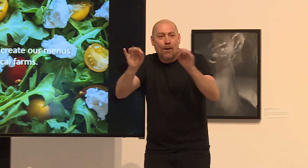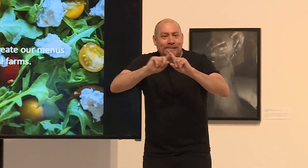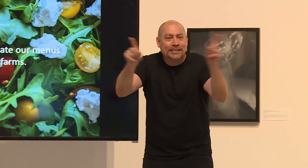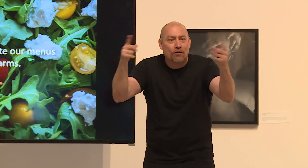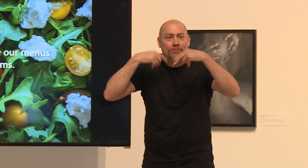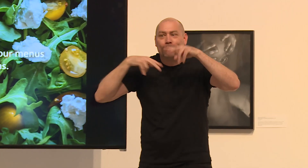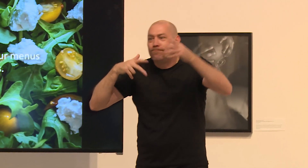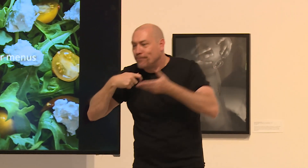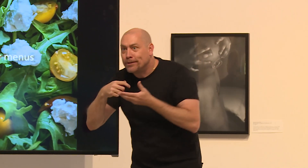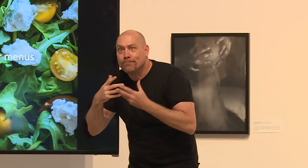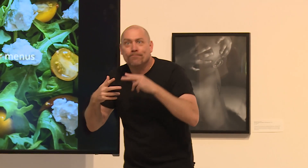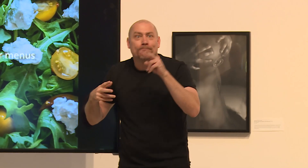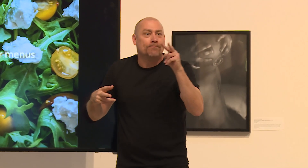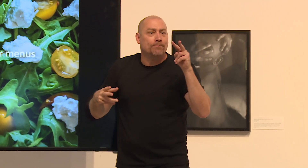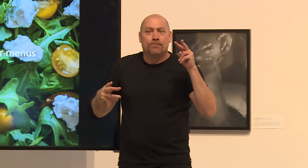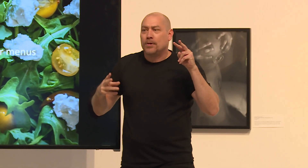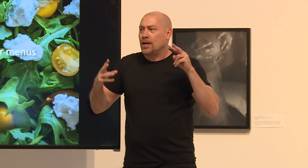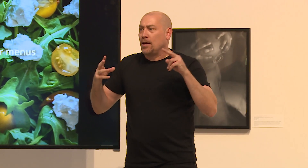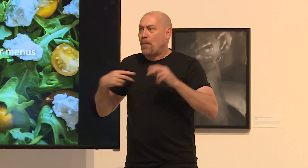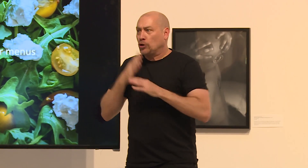on with all these different languages that are being spoken.